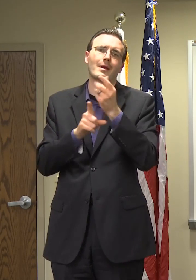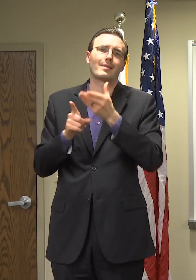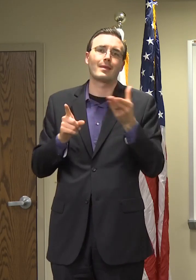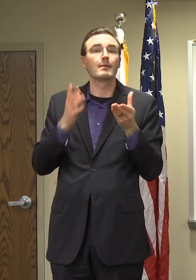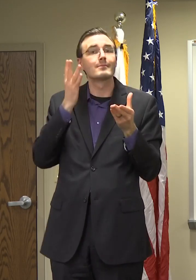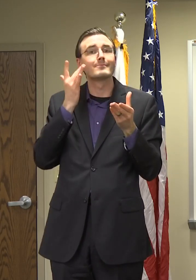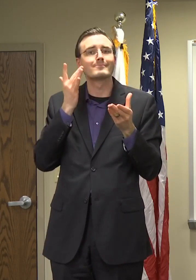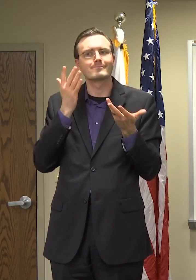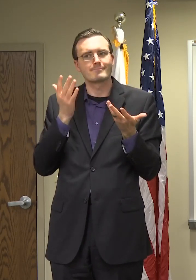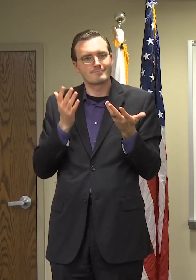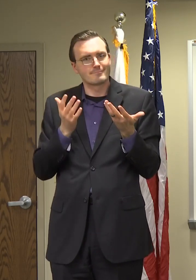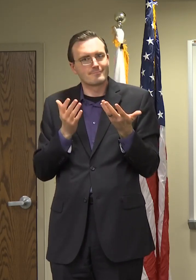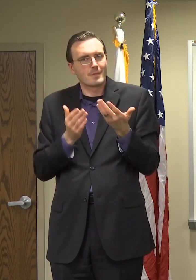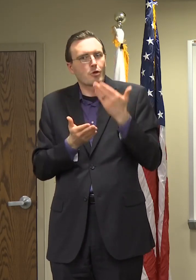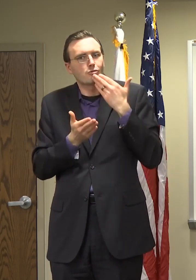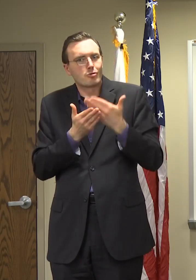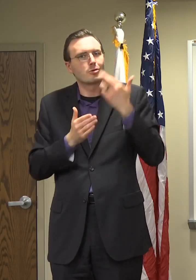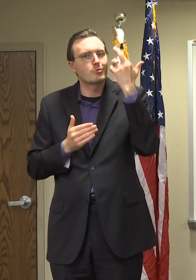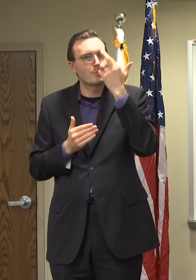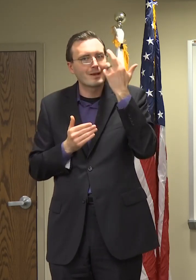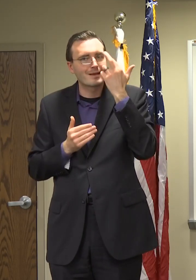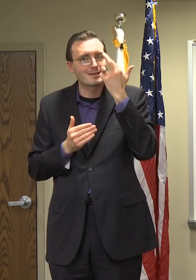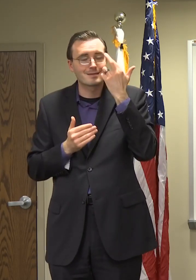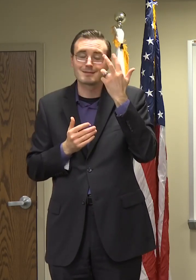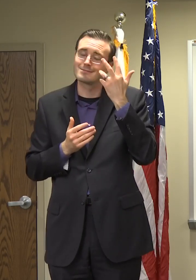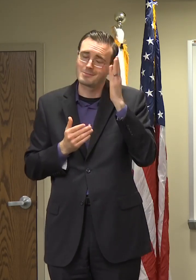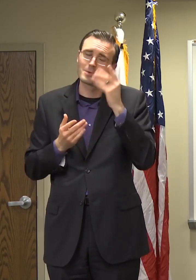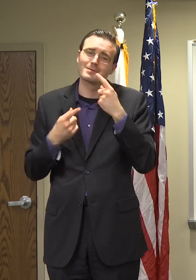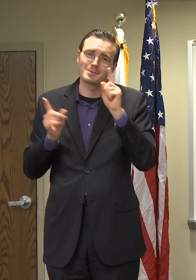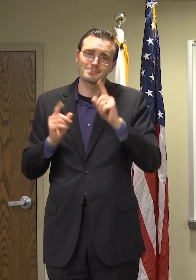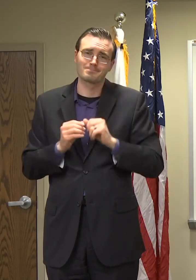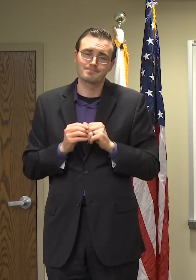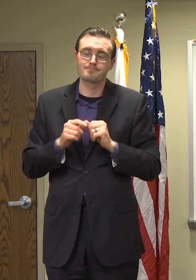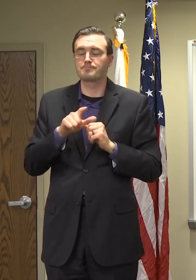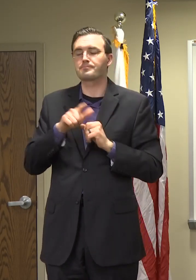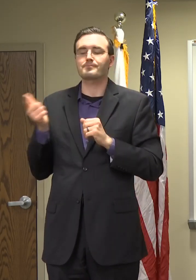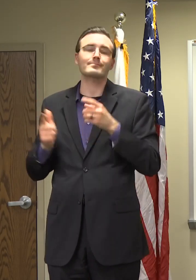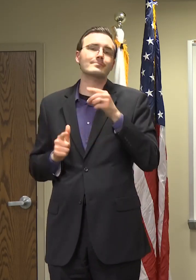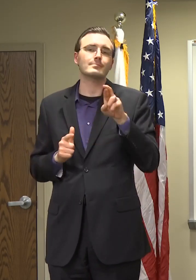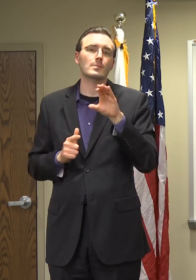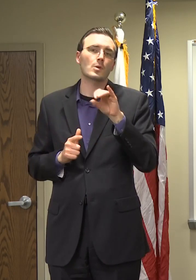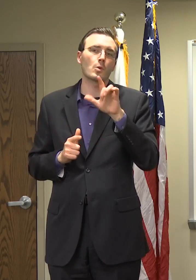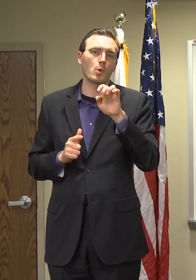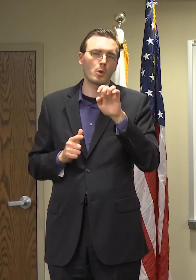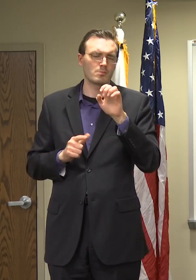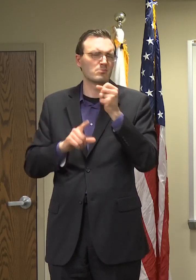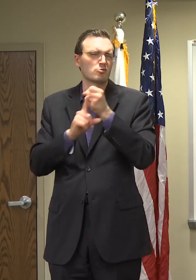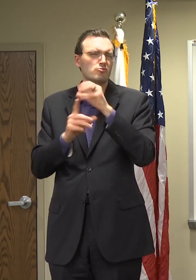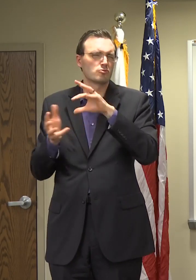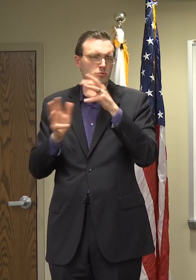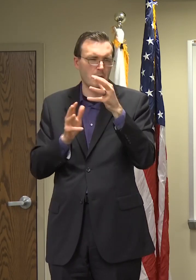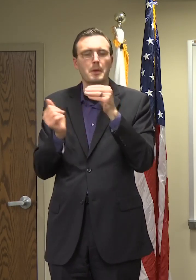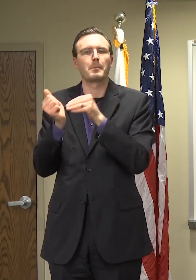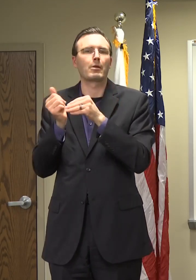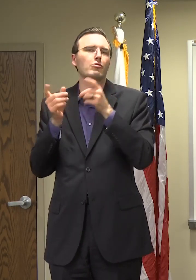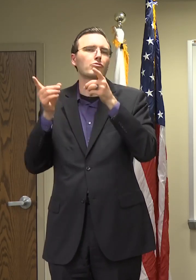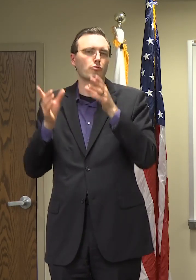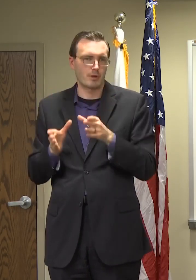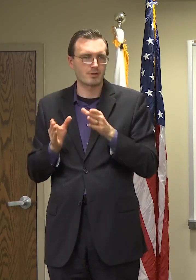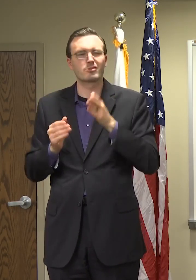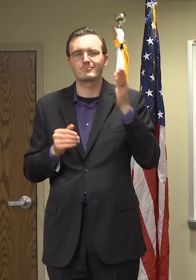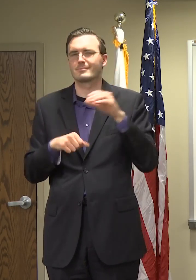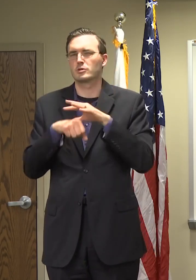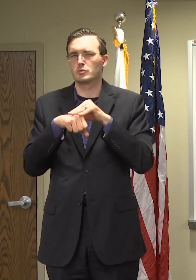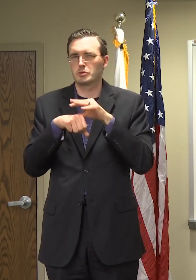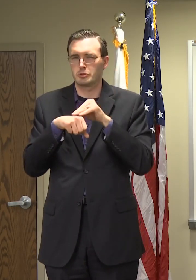reasons. So next, I'd like to introduce Dr. Cole, who is a trauma medical director at Swedish American Hospital and has been the advisor